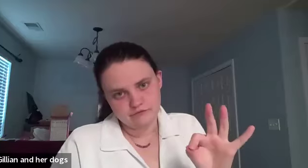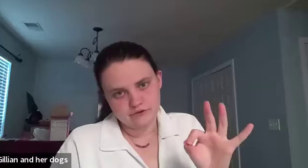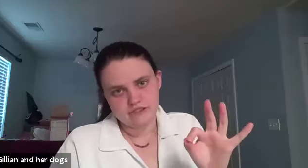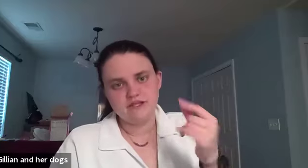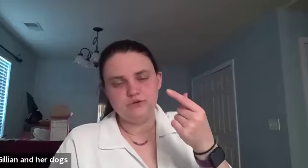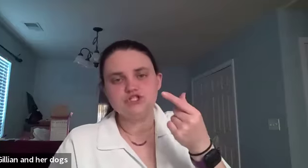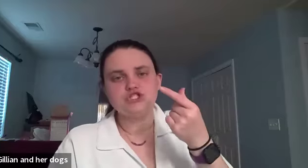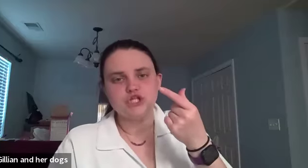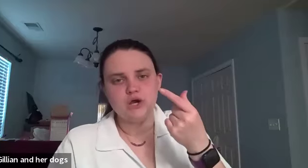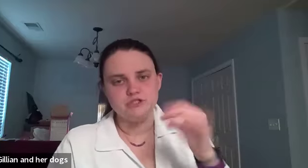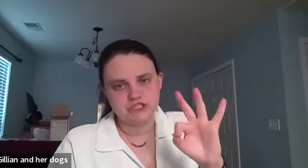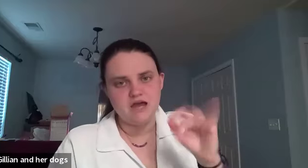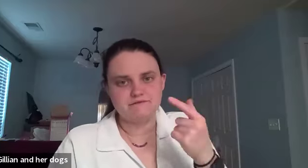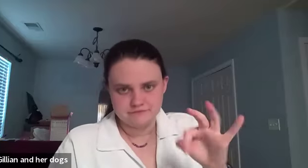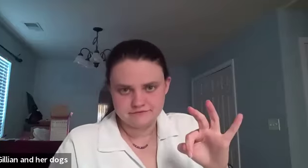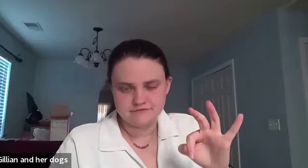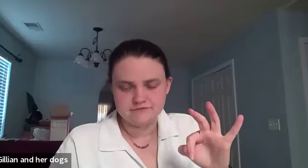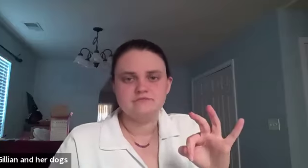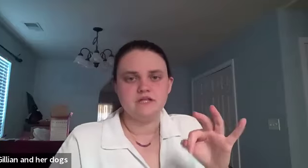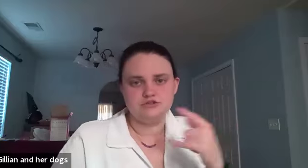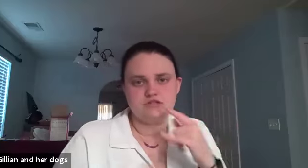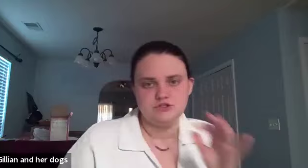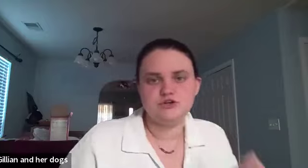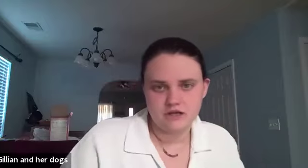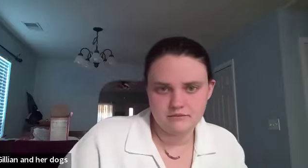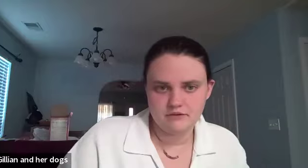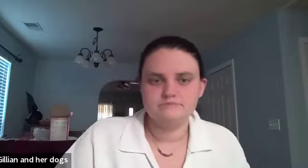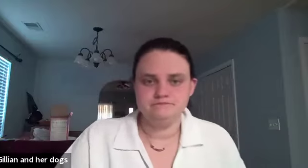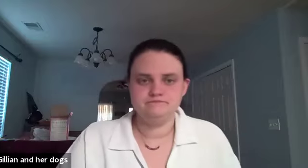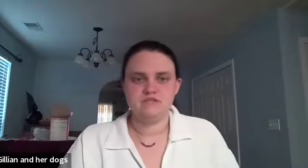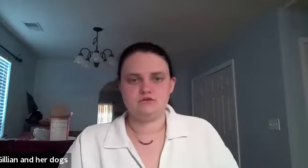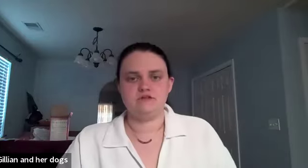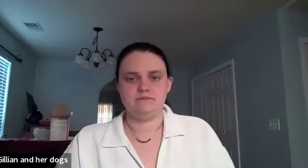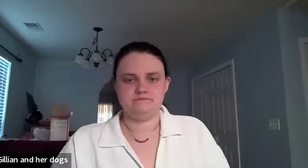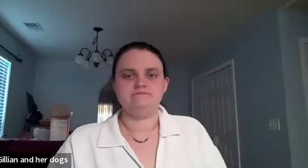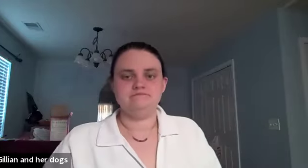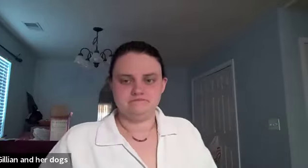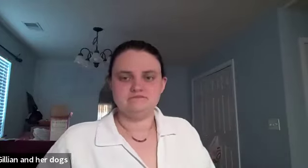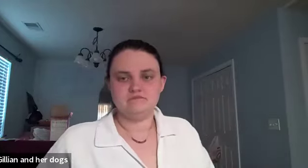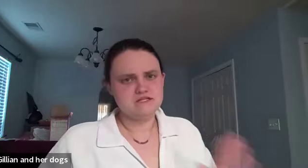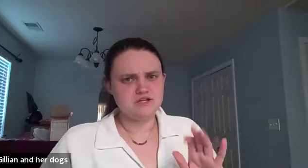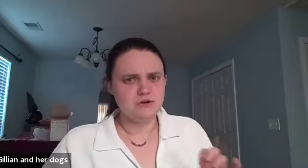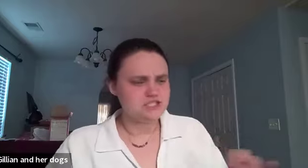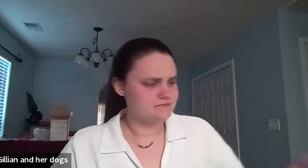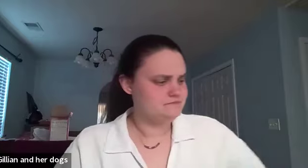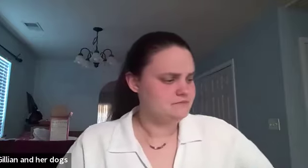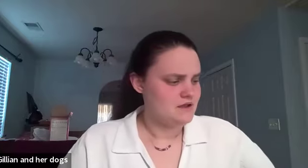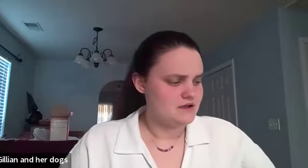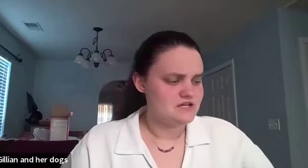gluten free. Like you would just show GF that's what you're talking about, that sort of thing. But that's a good question. I was